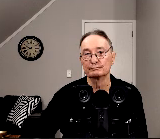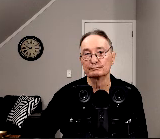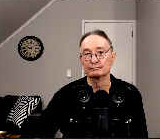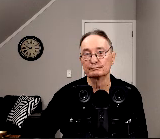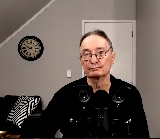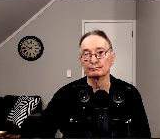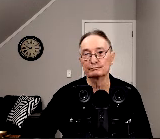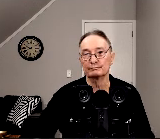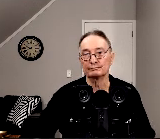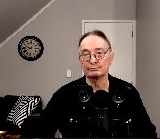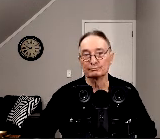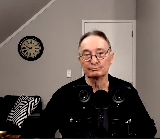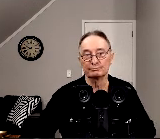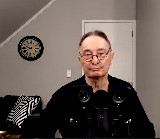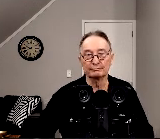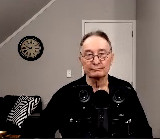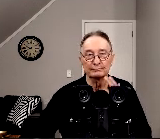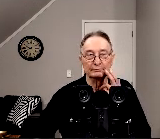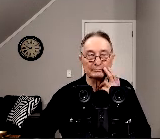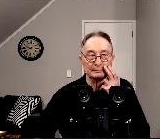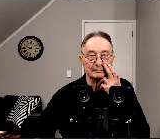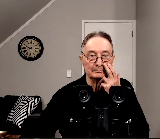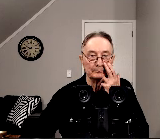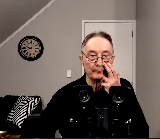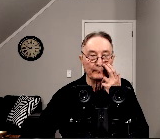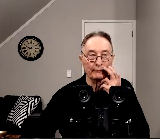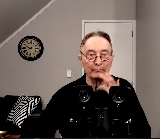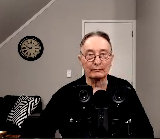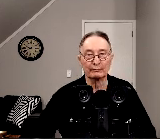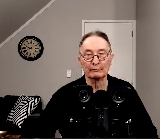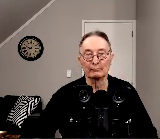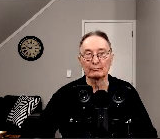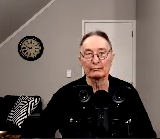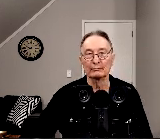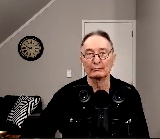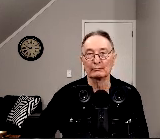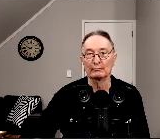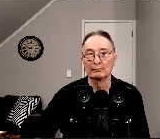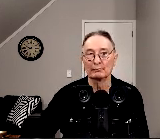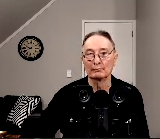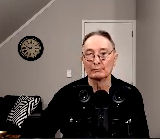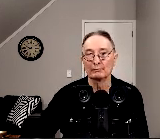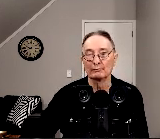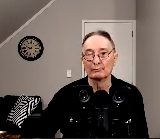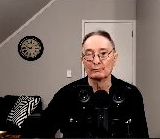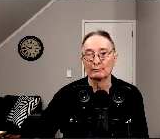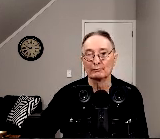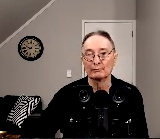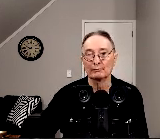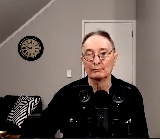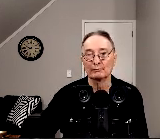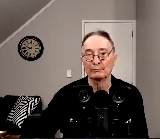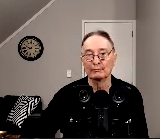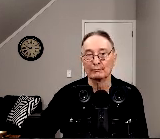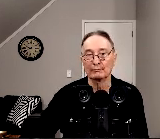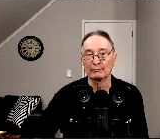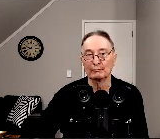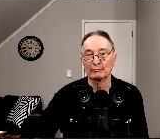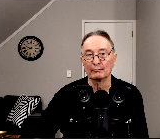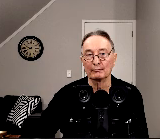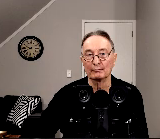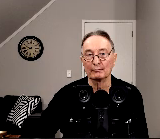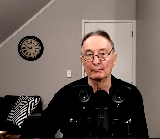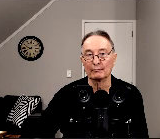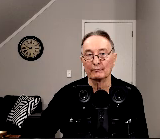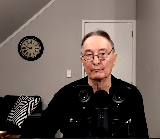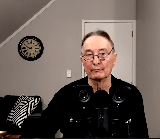1st, they'll have to release 80,000 pages on each of those dates. Then on August 1st, they'll have to release 70,000 pages. And then subsequently,